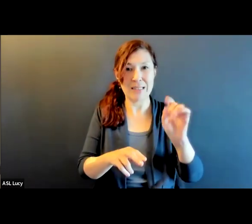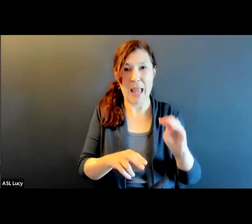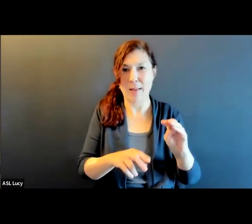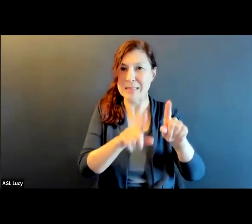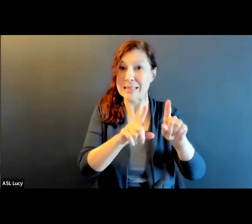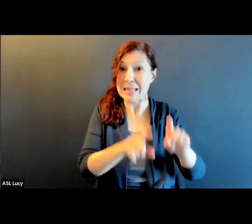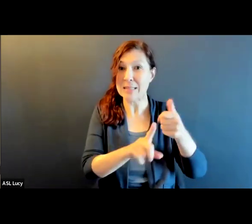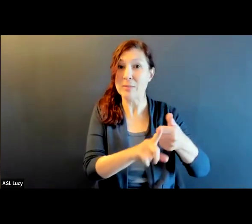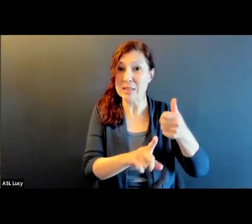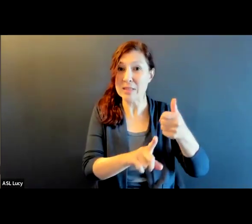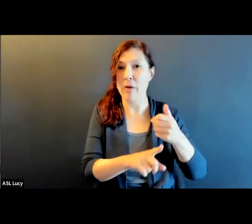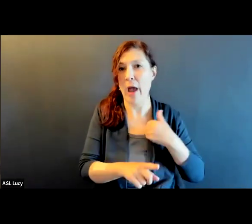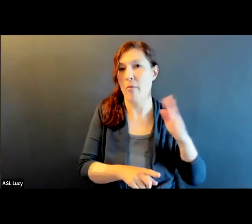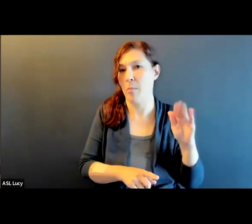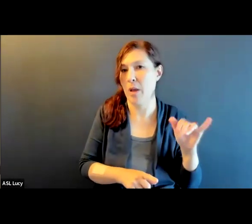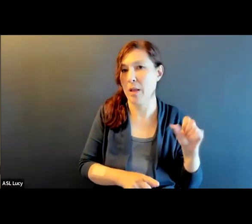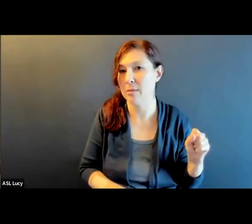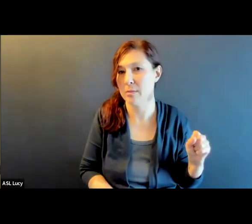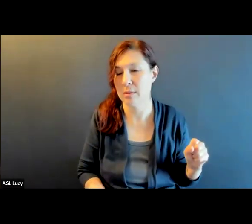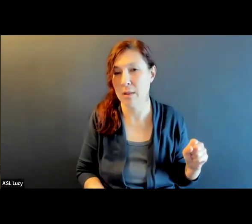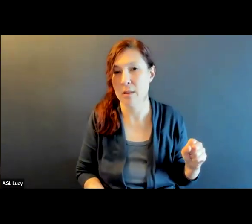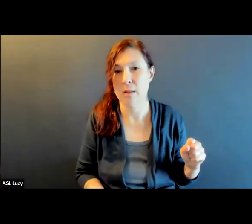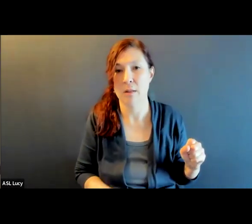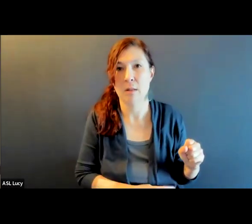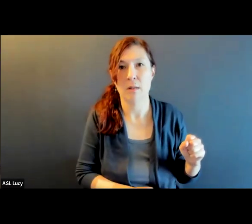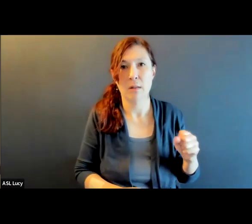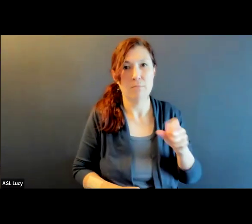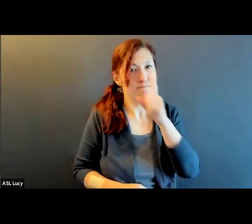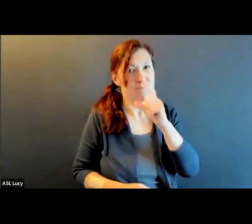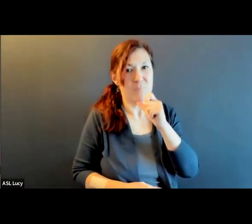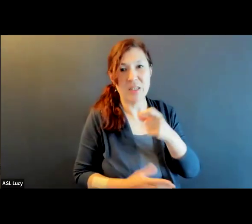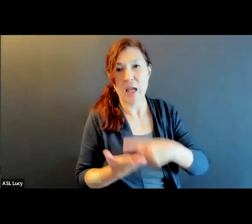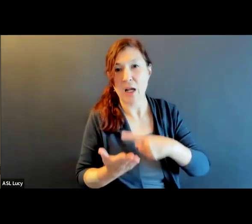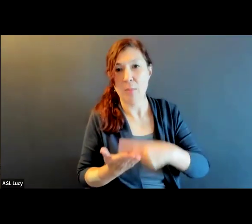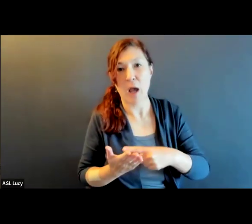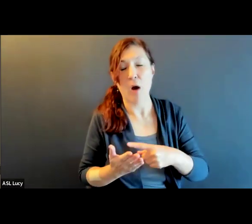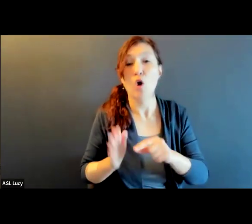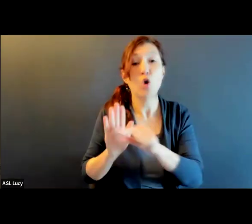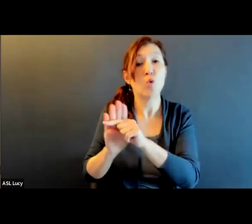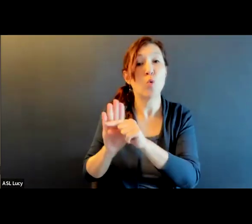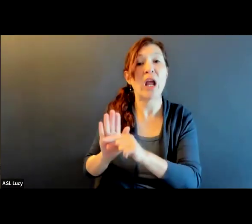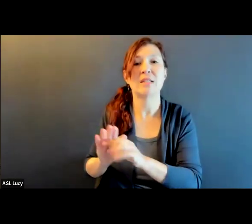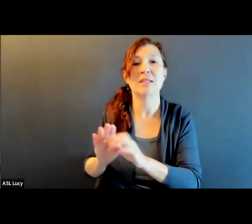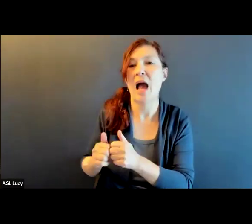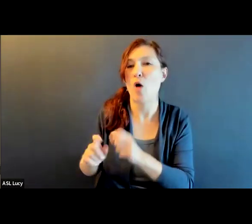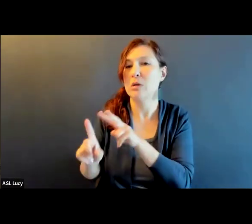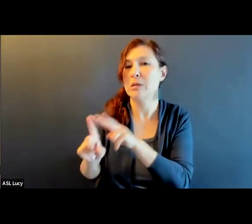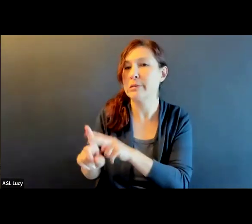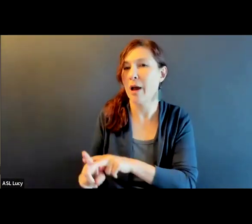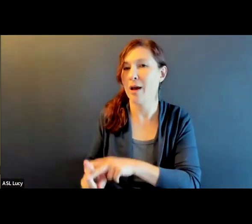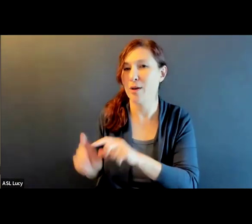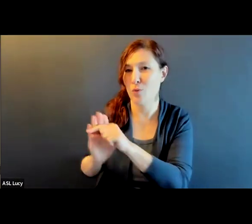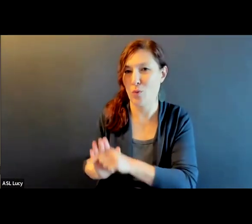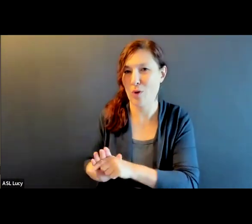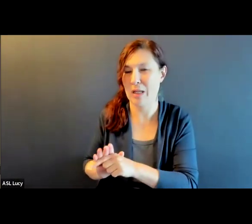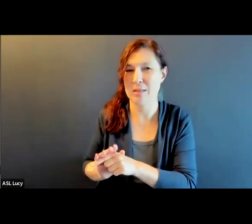tests, we, I think, maybe didn't talk enough about the bias that exists in grading. And,